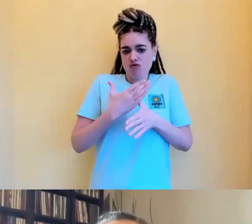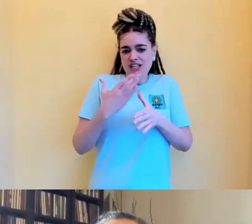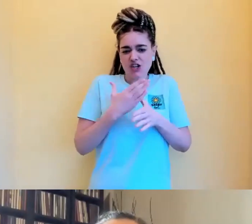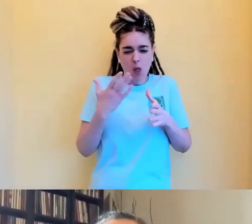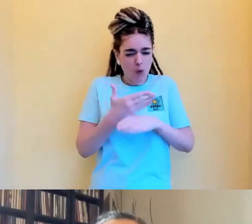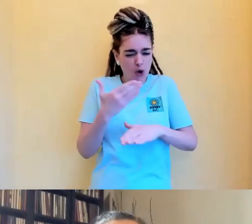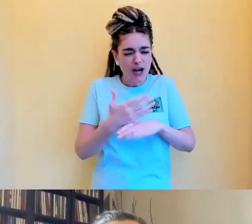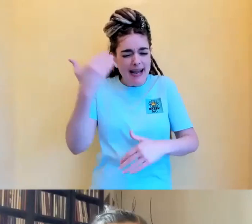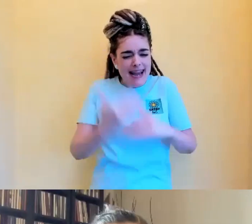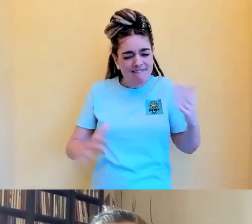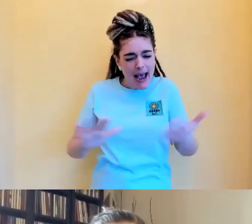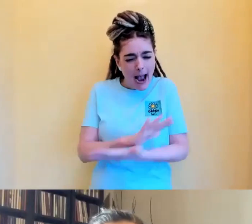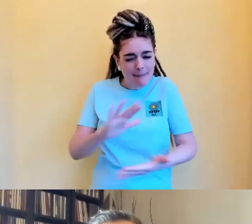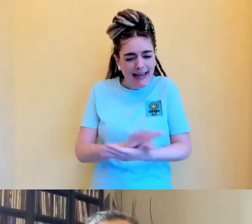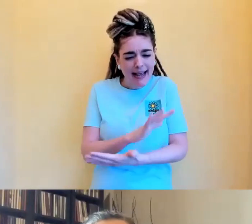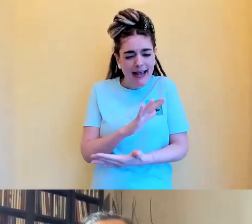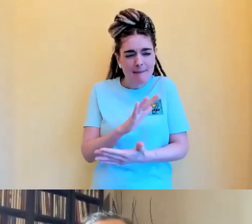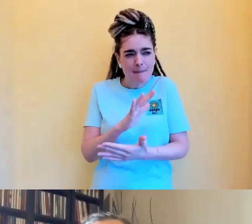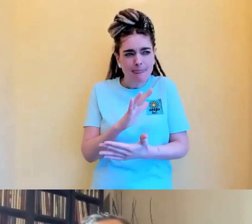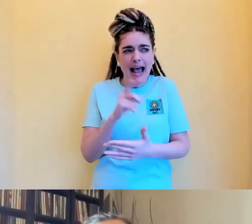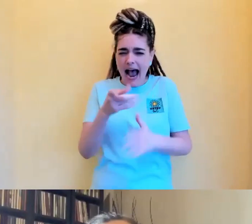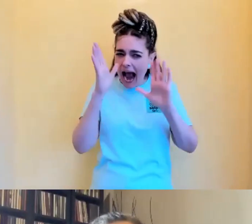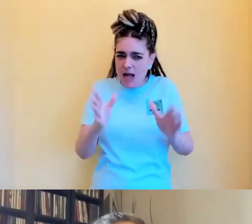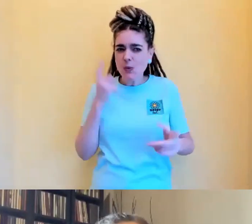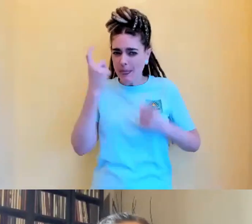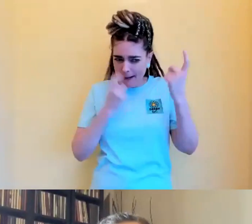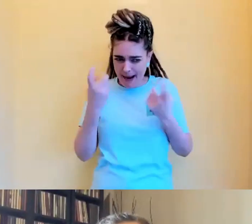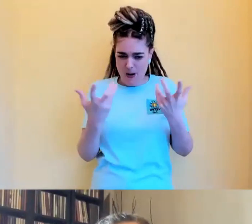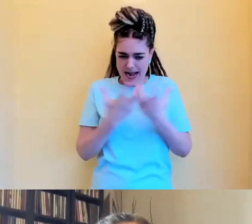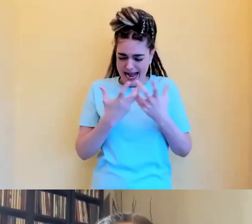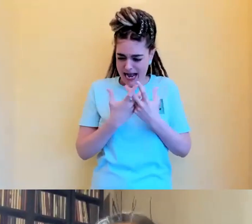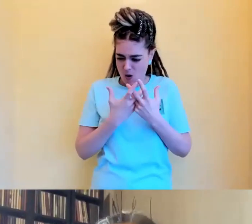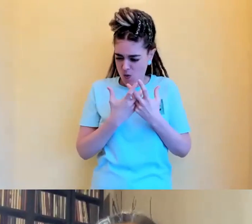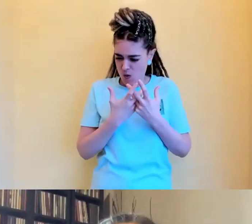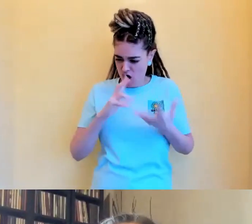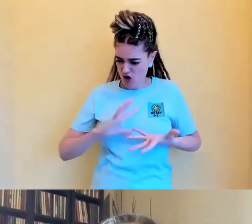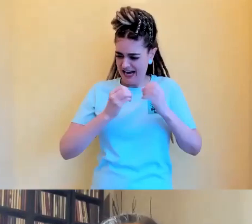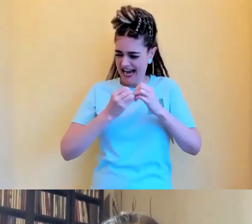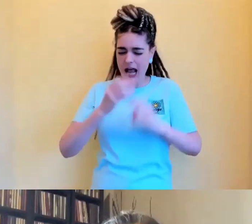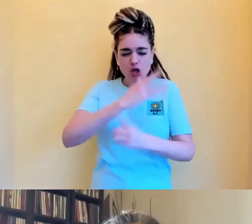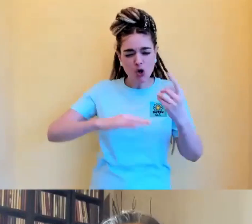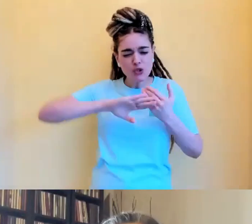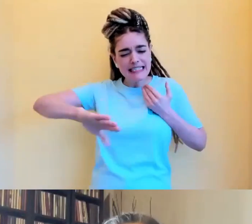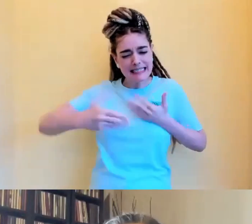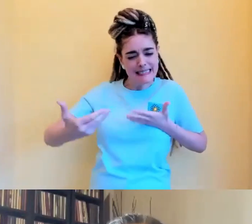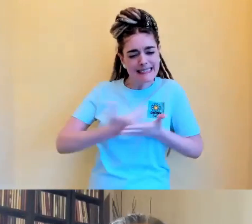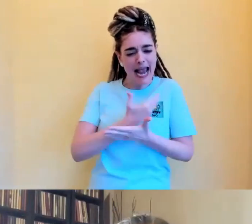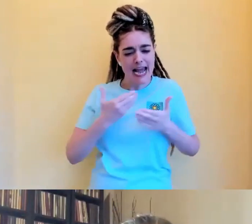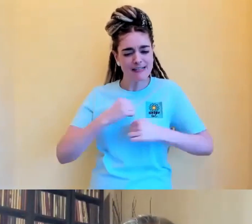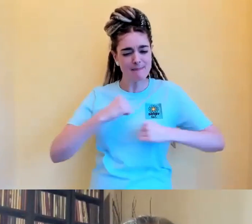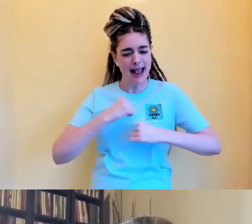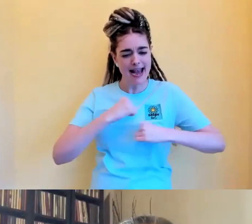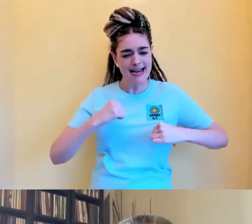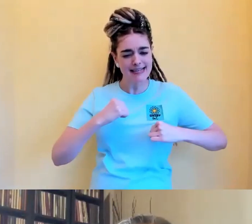pipeline, in a way that would work in a as safe as possible, socially distanced way, sort of ready to go back into